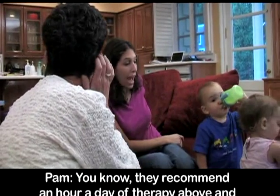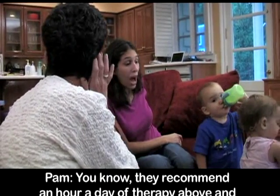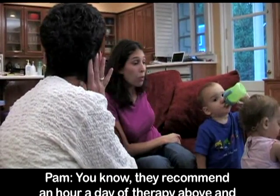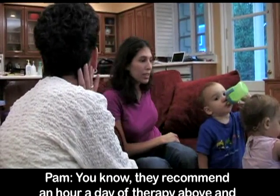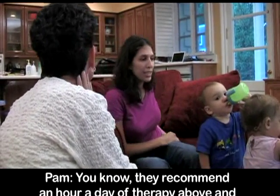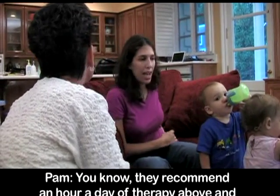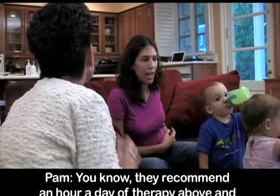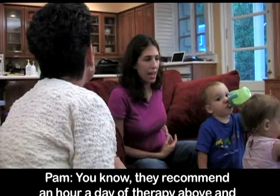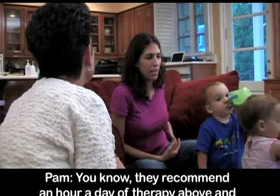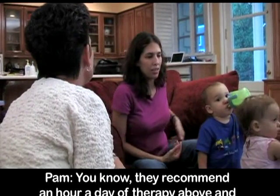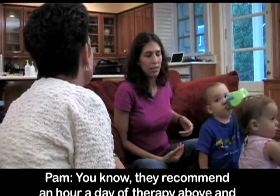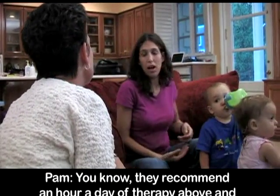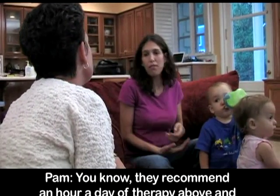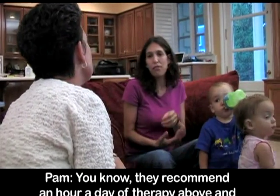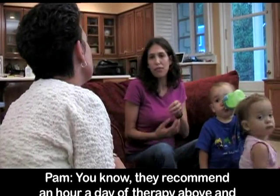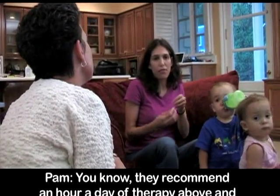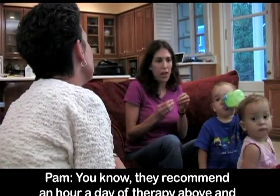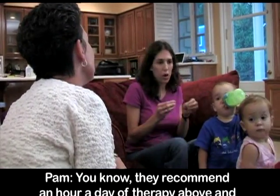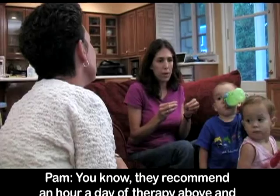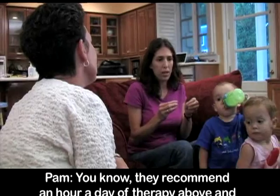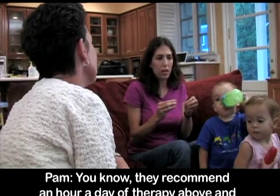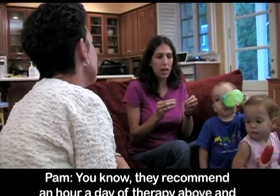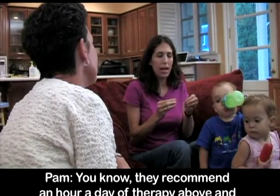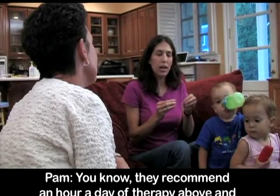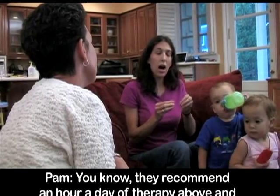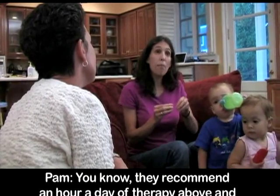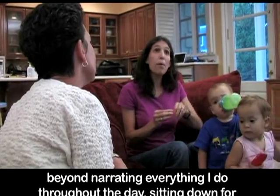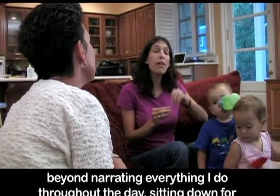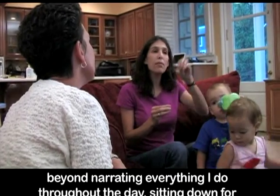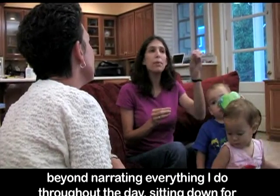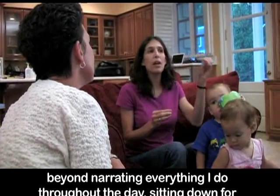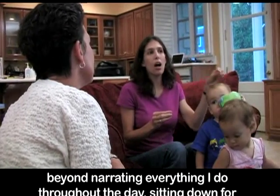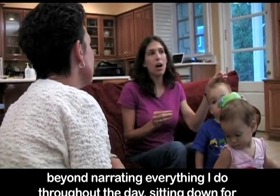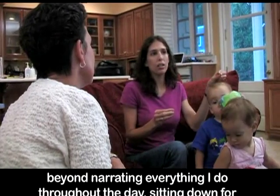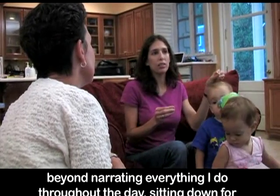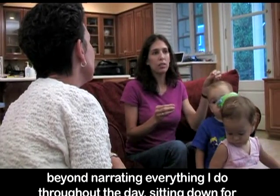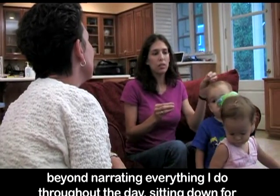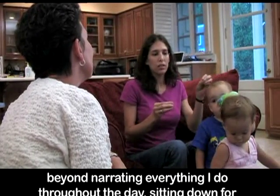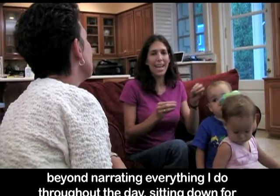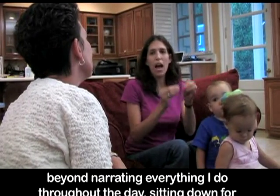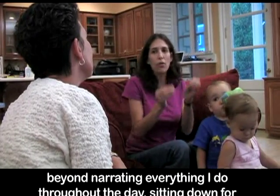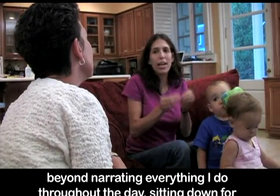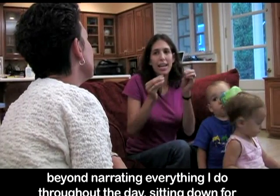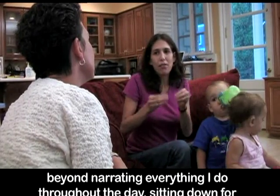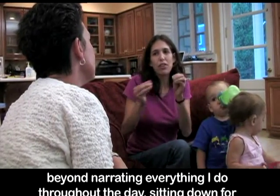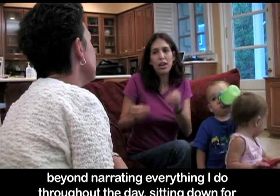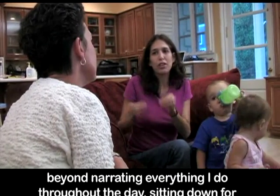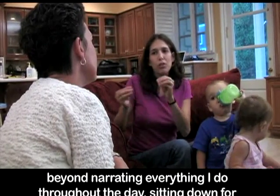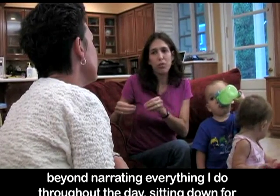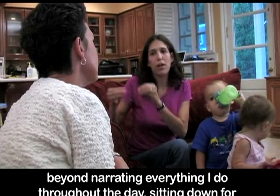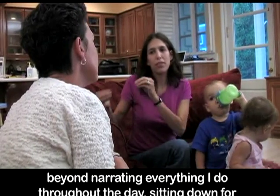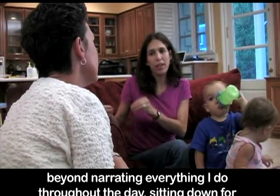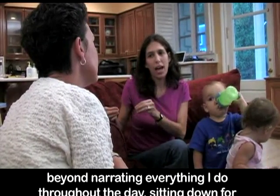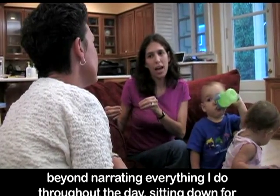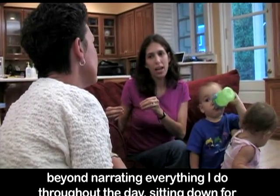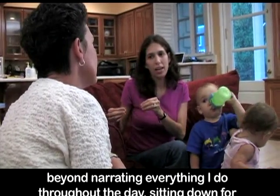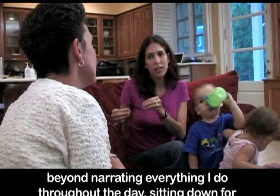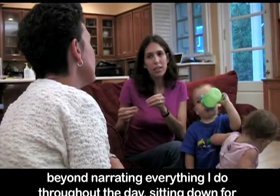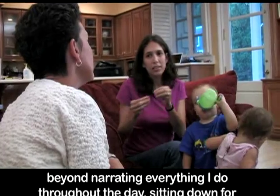hour a day of therapy above and beyond narrating everything I do throughout the day,